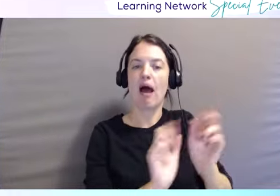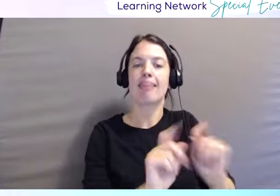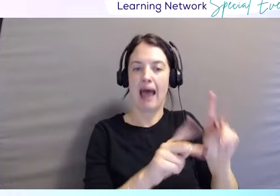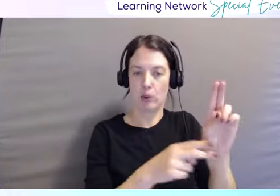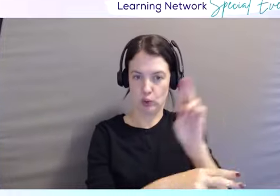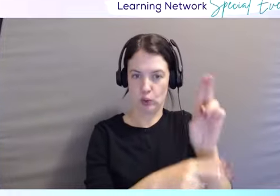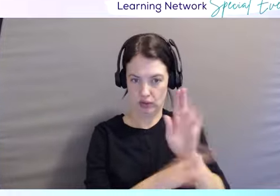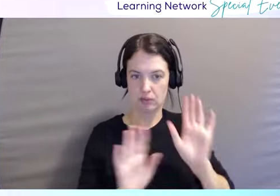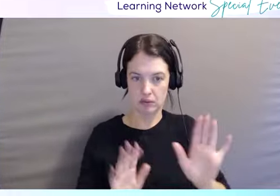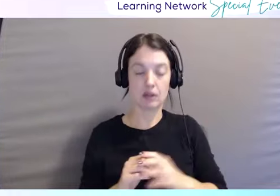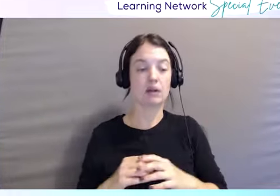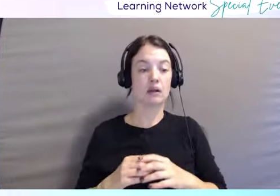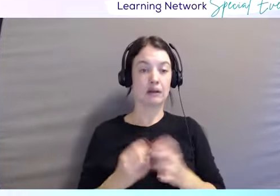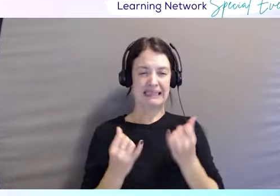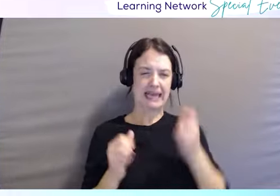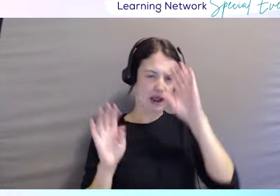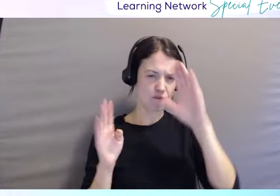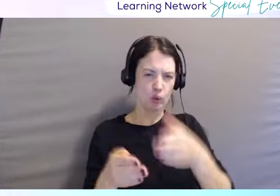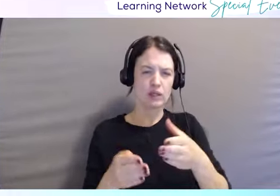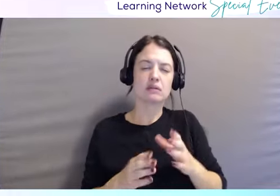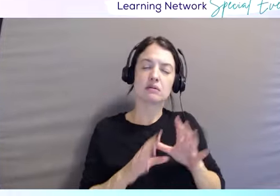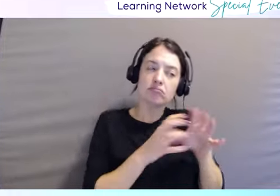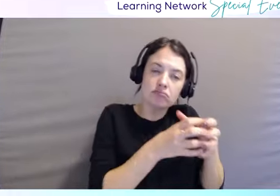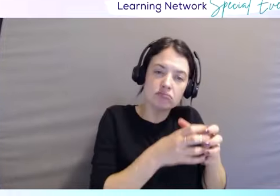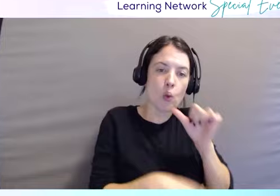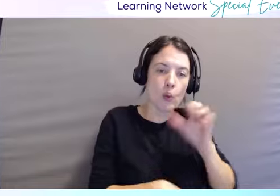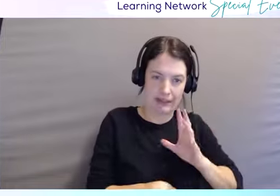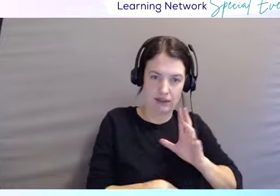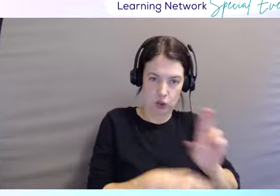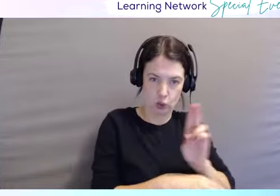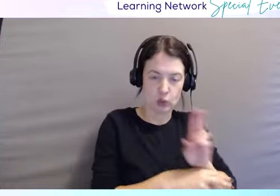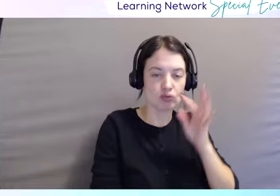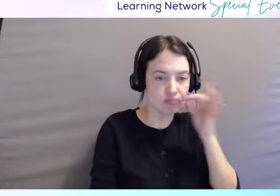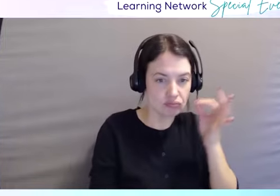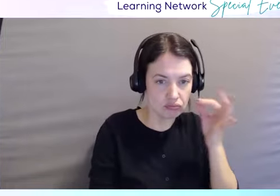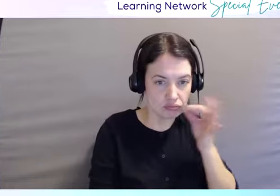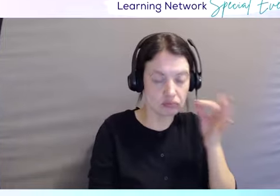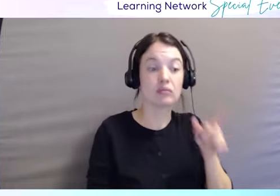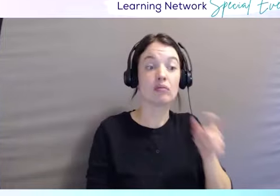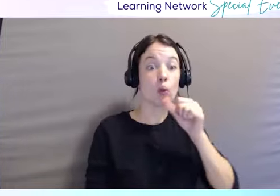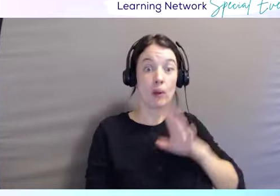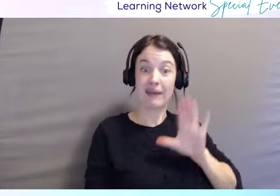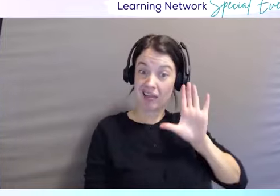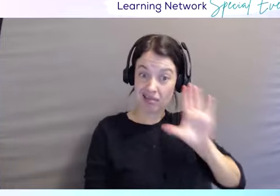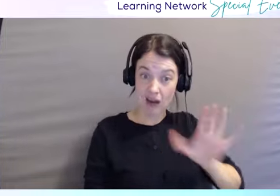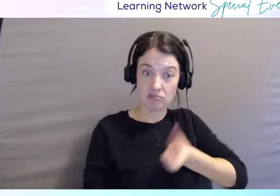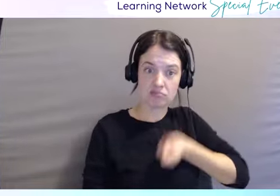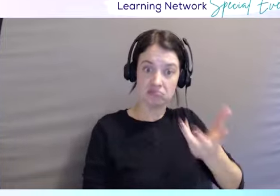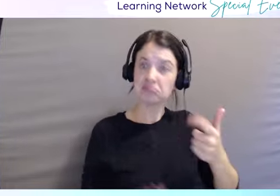concentrate here on women's use and how women have told us they use cannabis and what they may use it